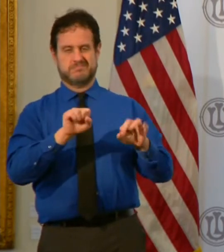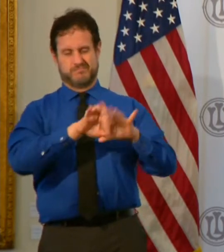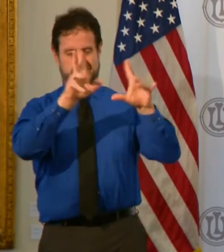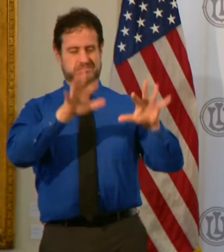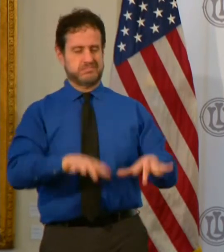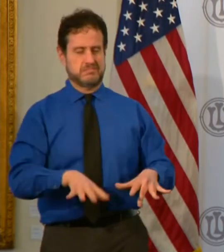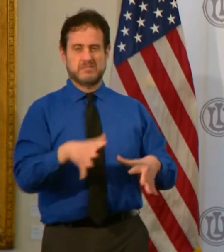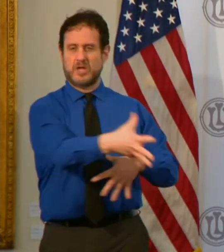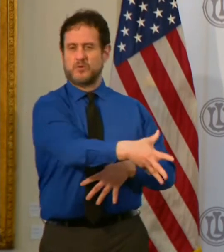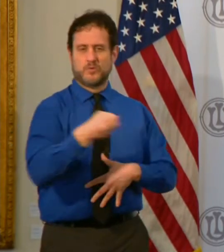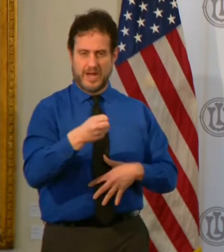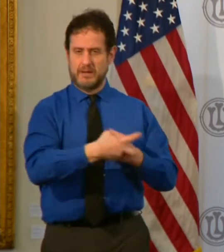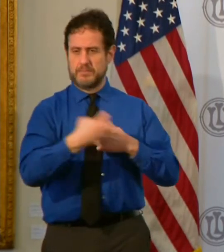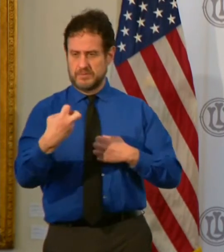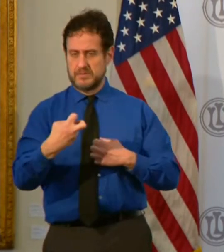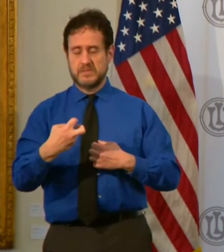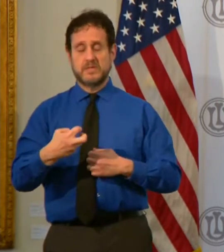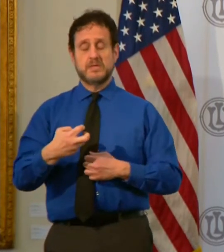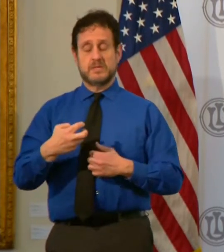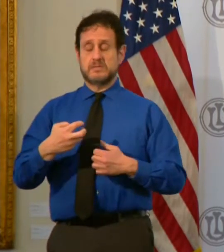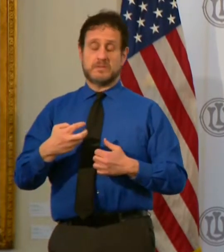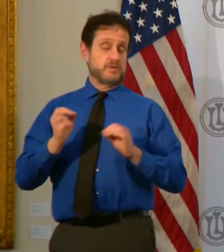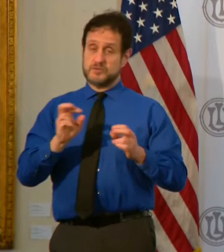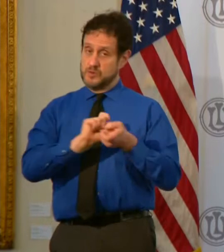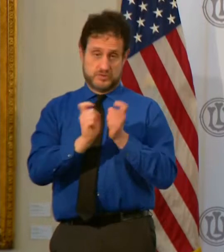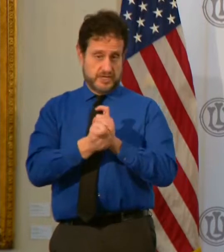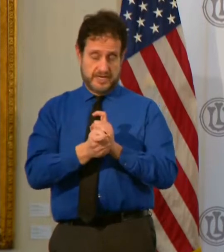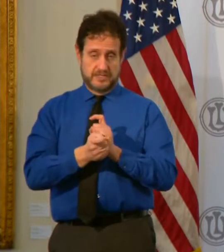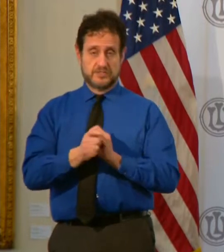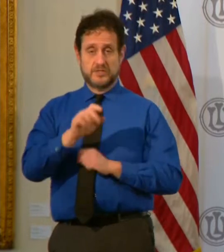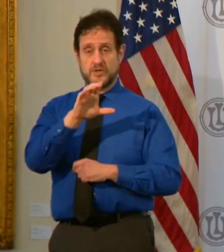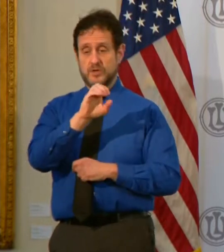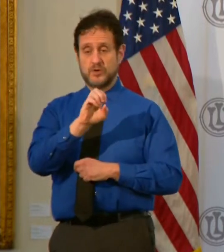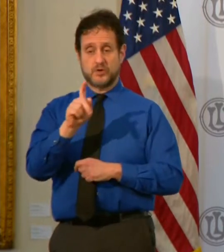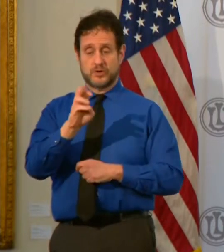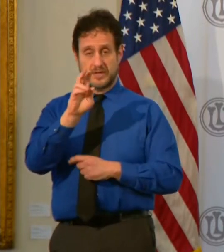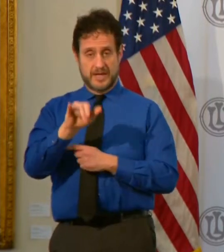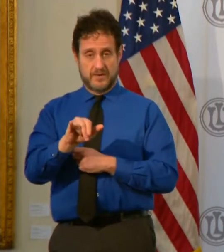Cook County has our Cook County CC Rock